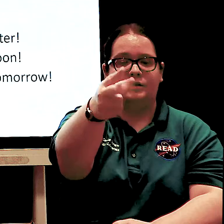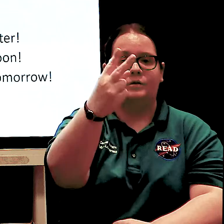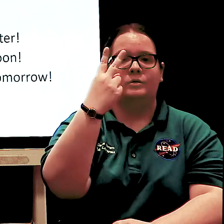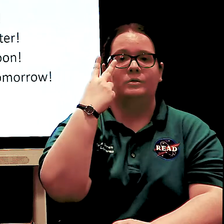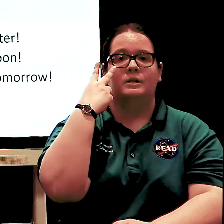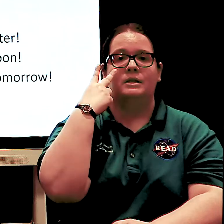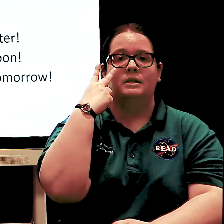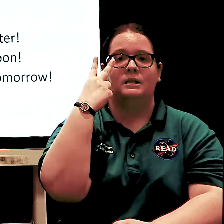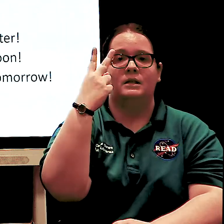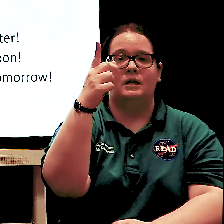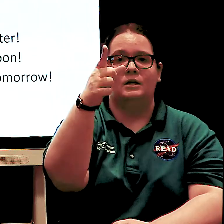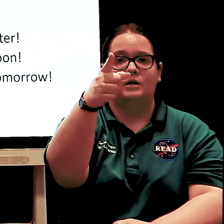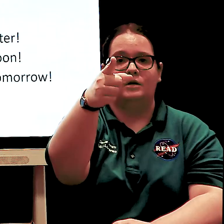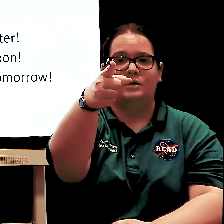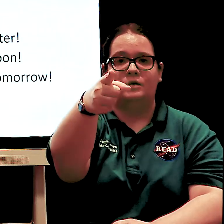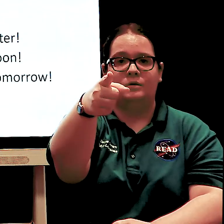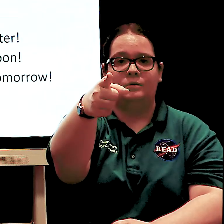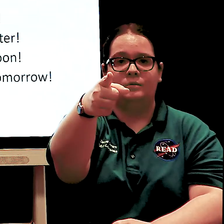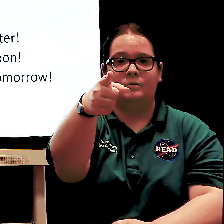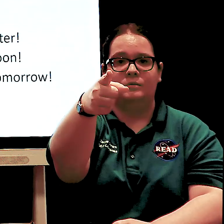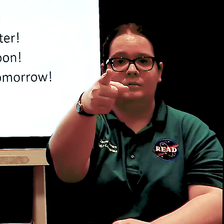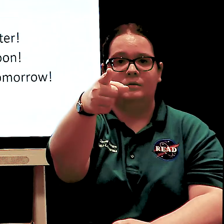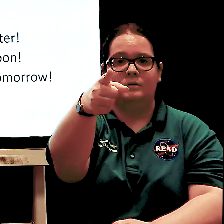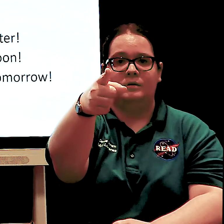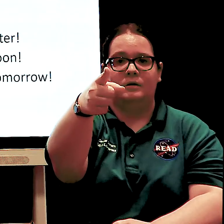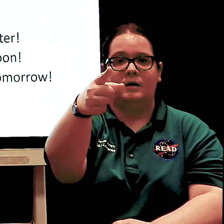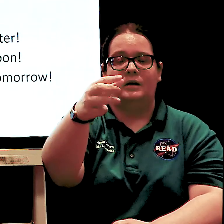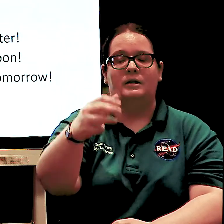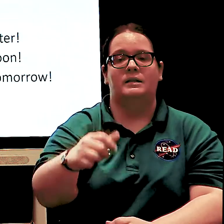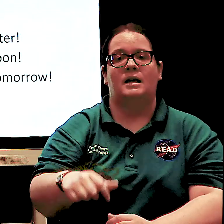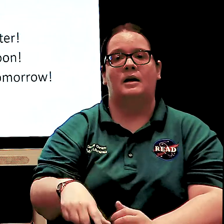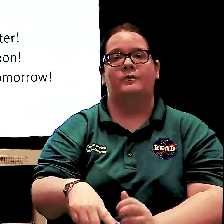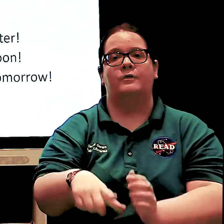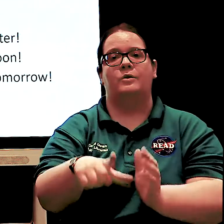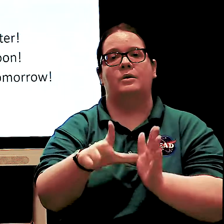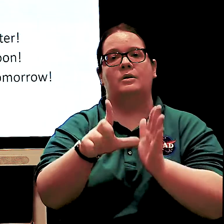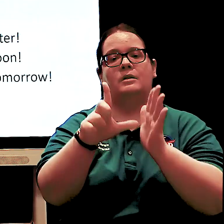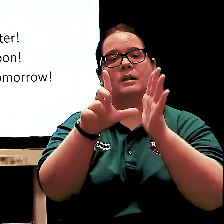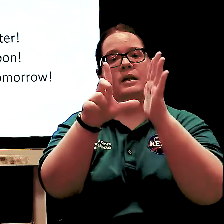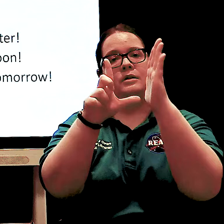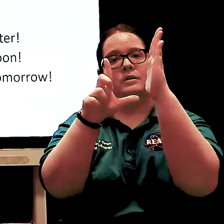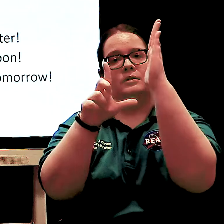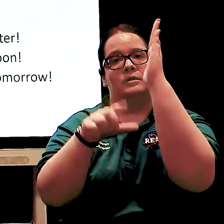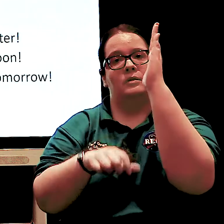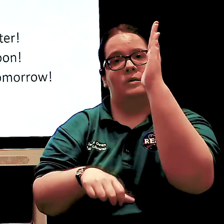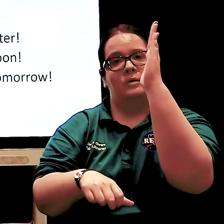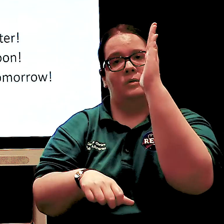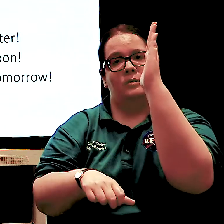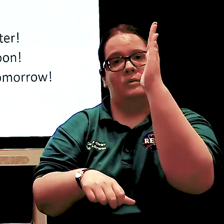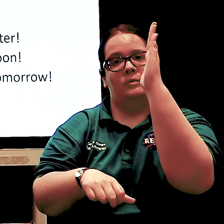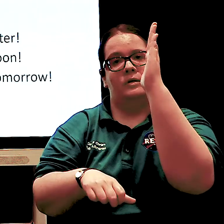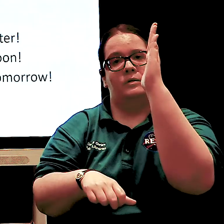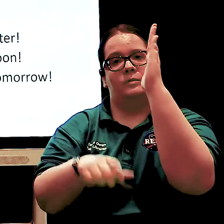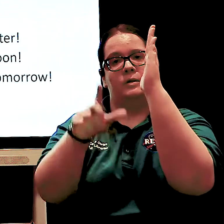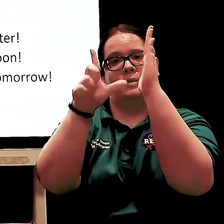to. See you, and the sign for later. We hold one palm